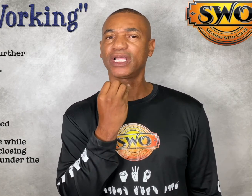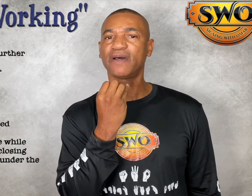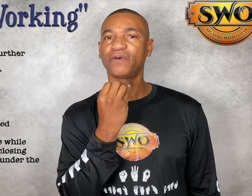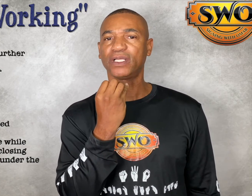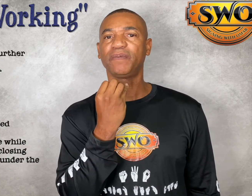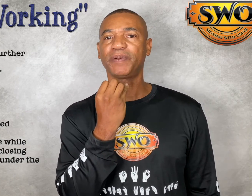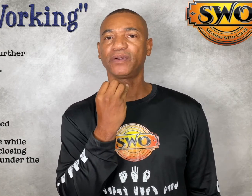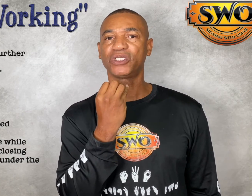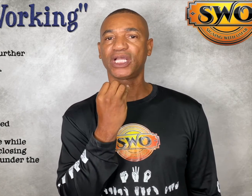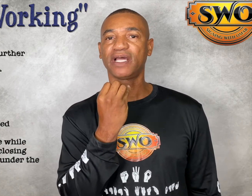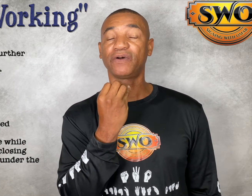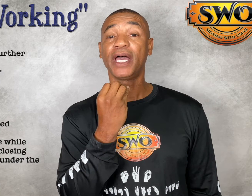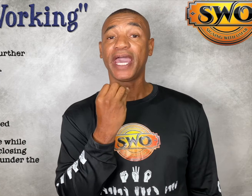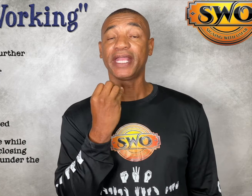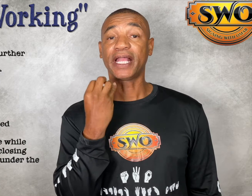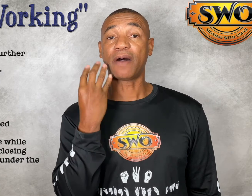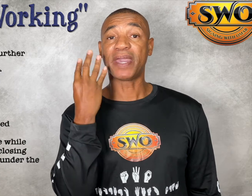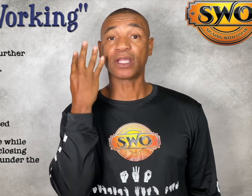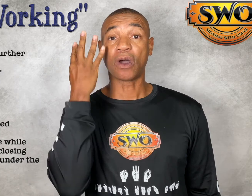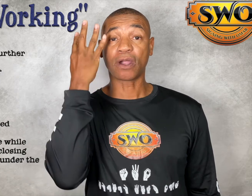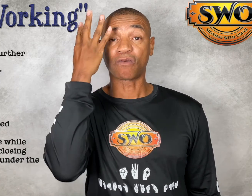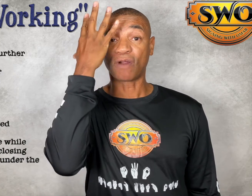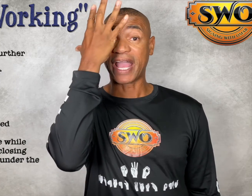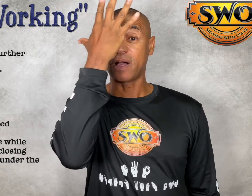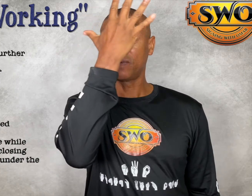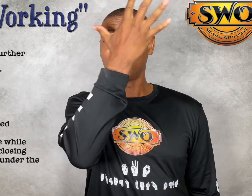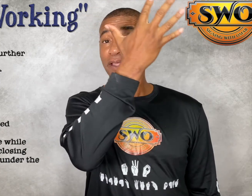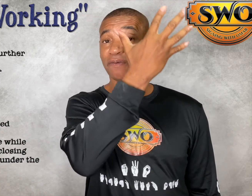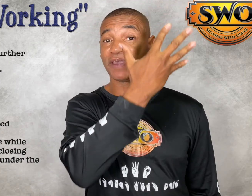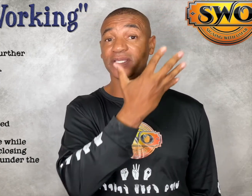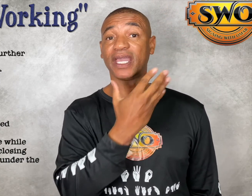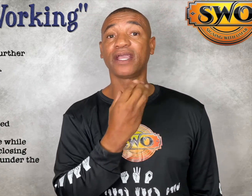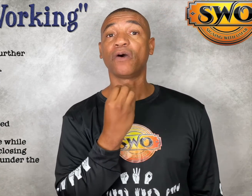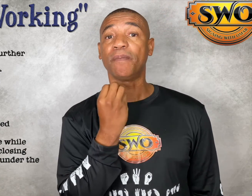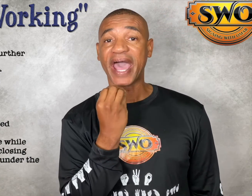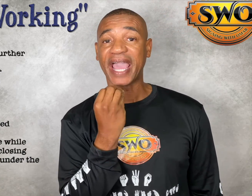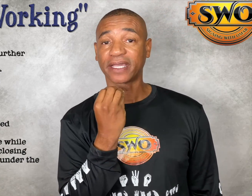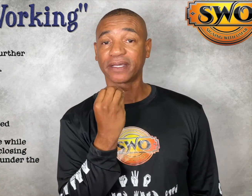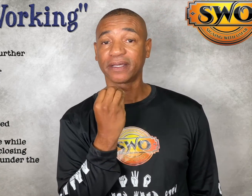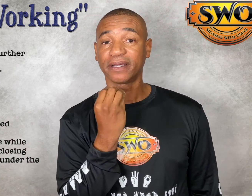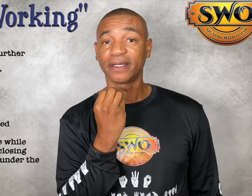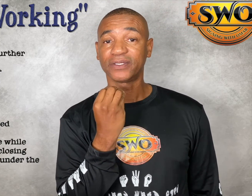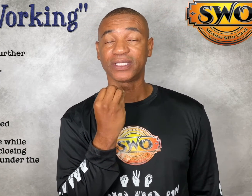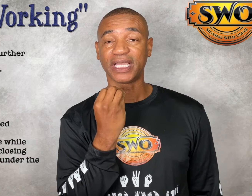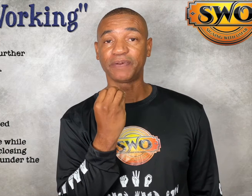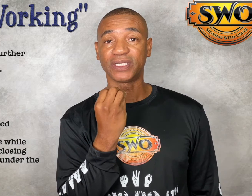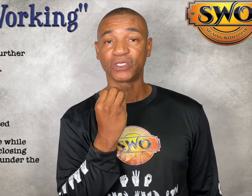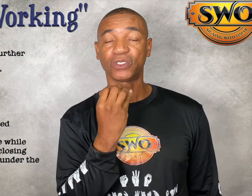level, a little bit below the chin level, and then I'll make an arc around the face and go back to the same position. So